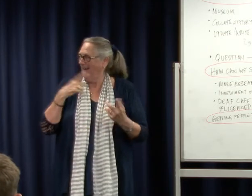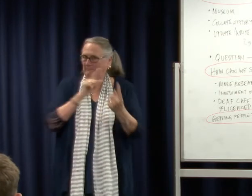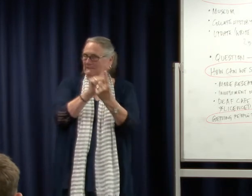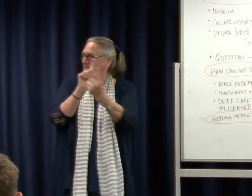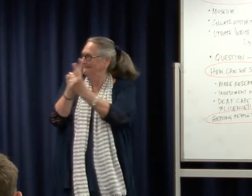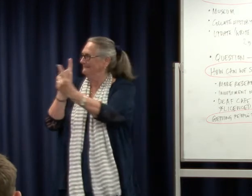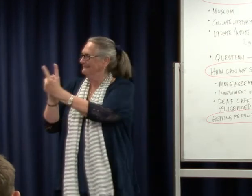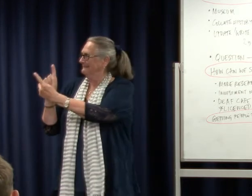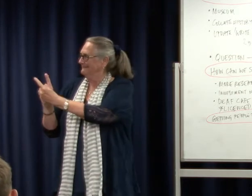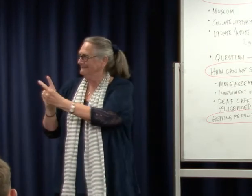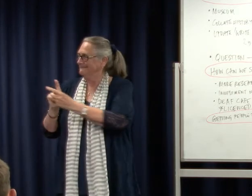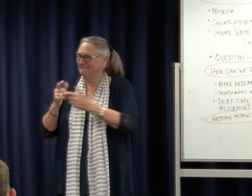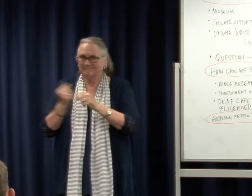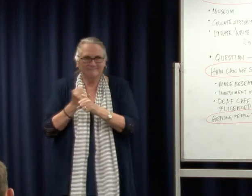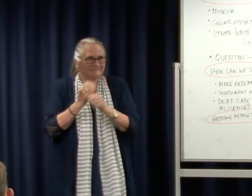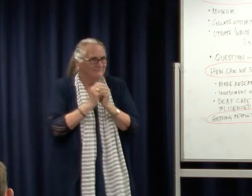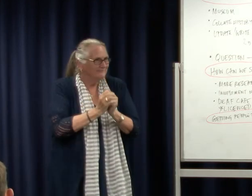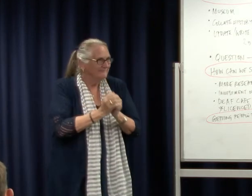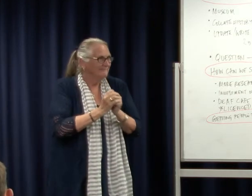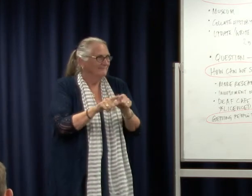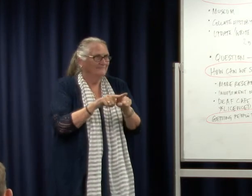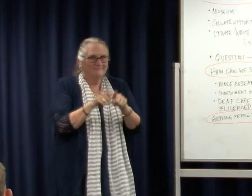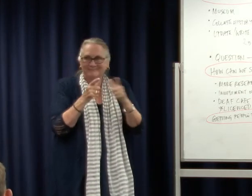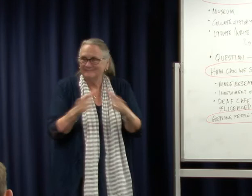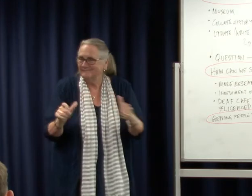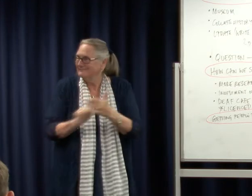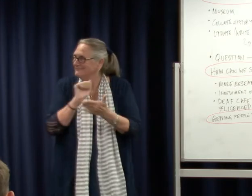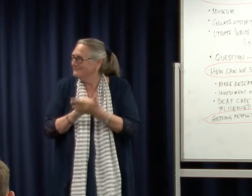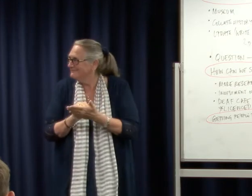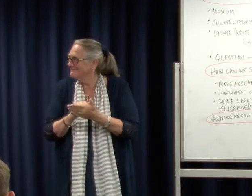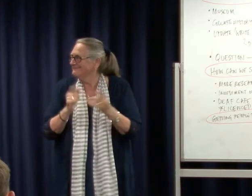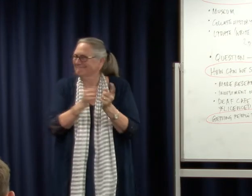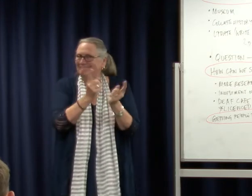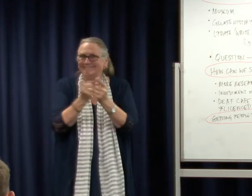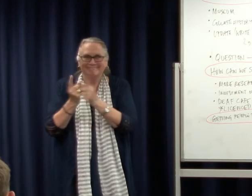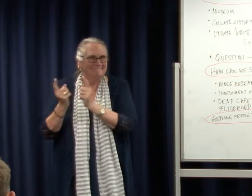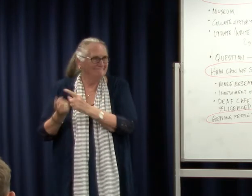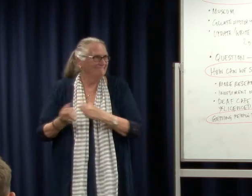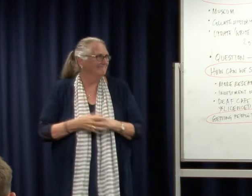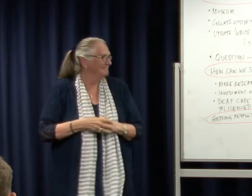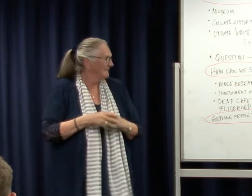The younger generation, so they can actually meet each other and make new friends, learn the language in the correct